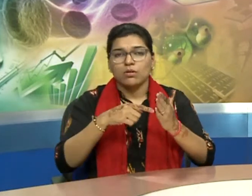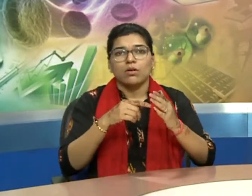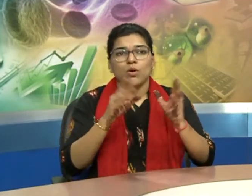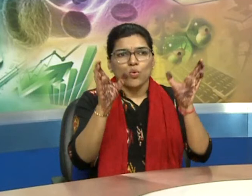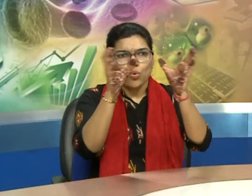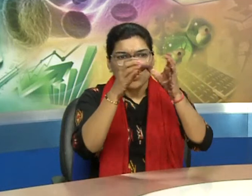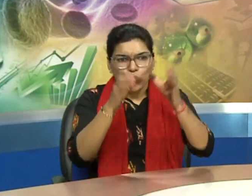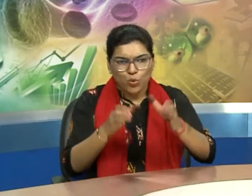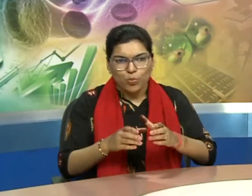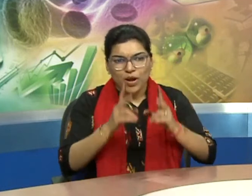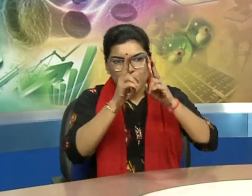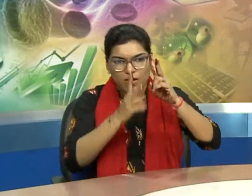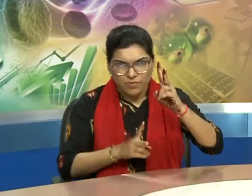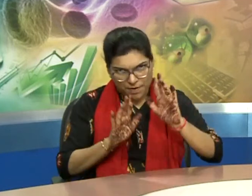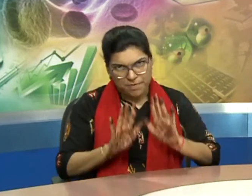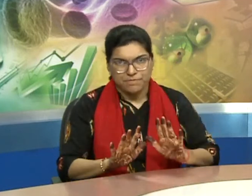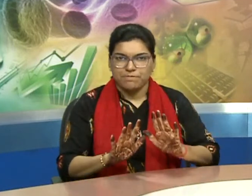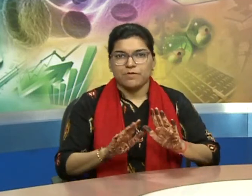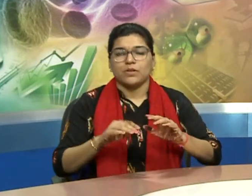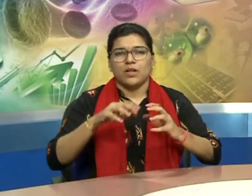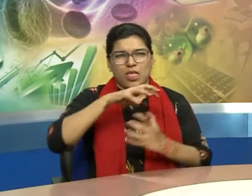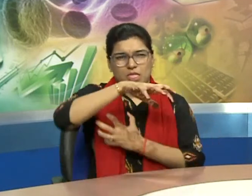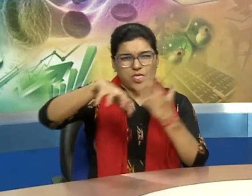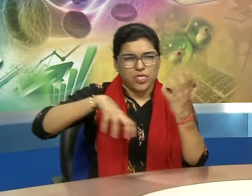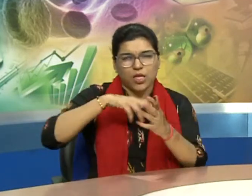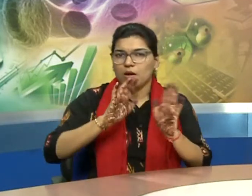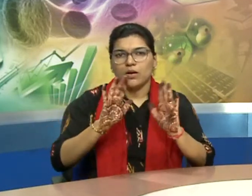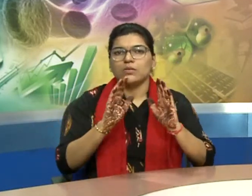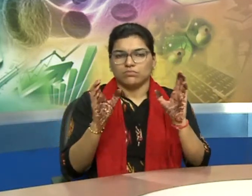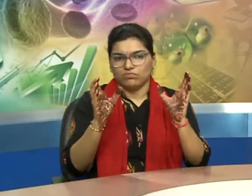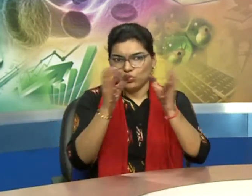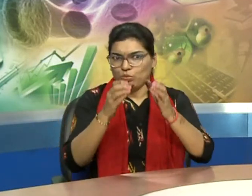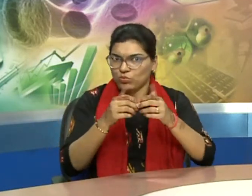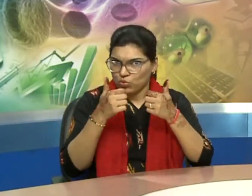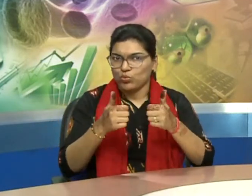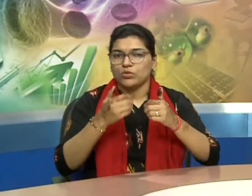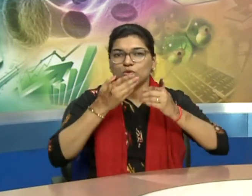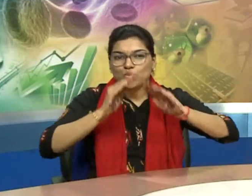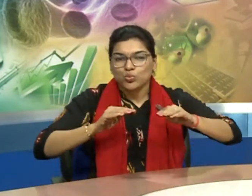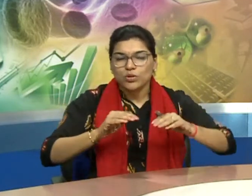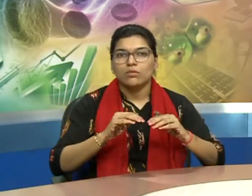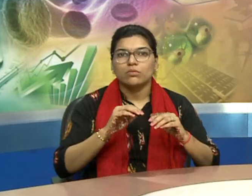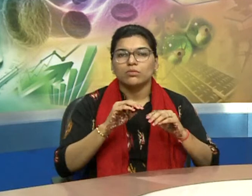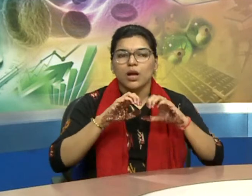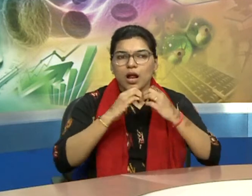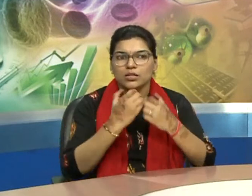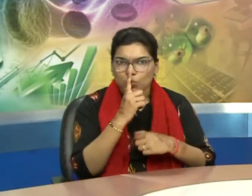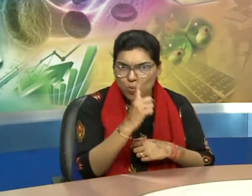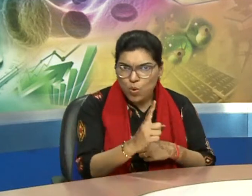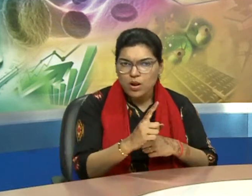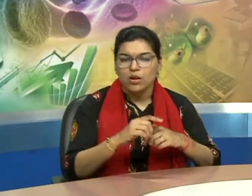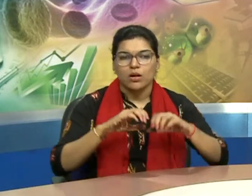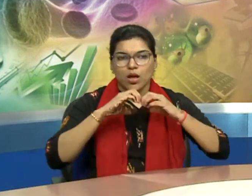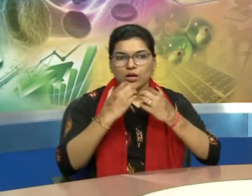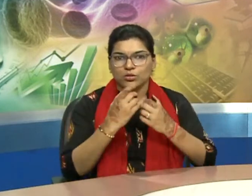It tells us that the important function of library is to display books in a classified